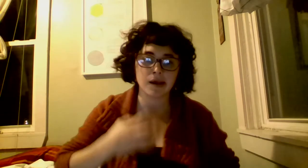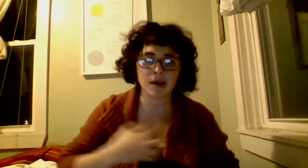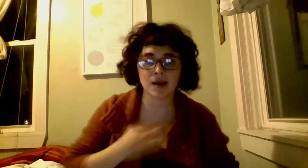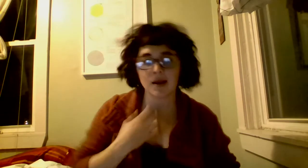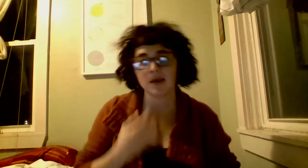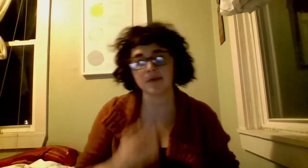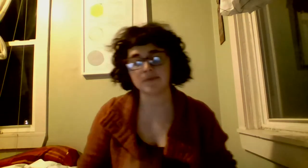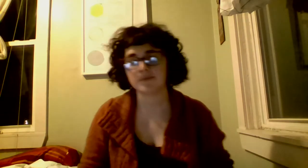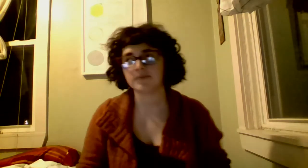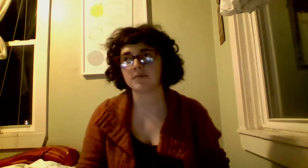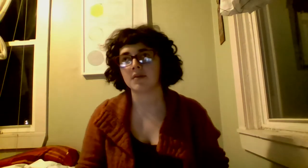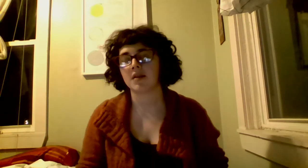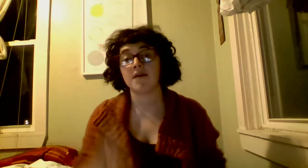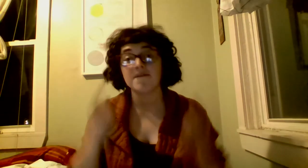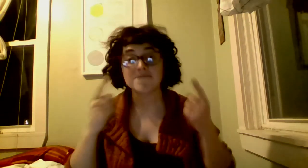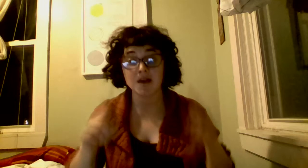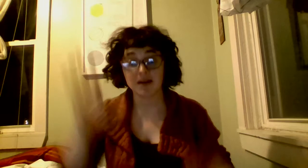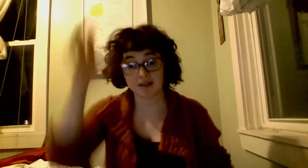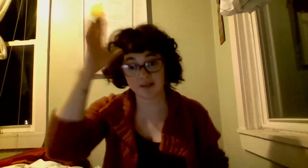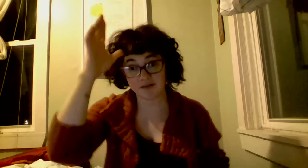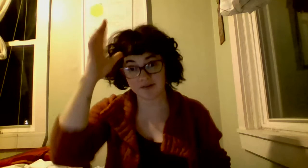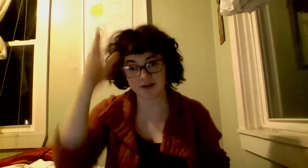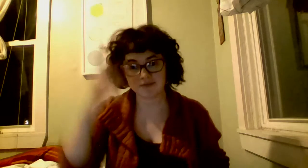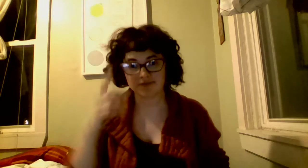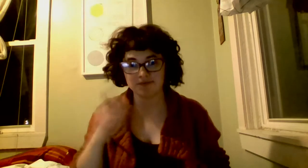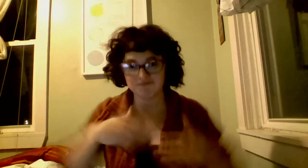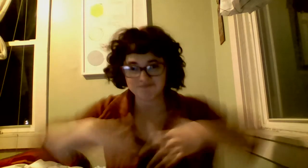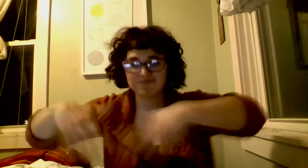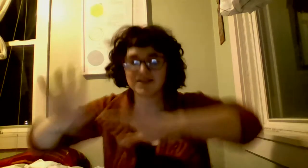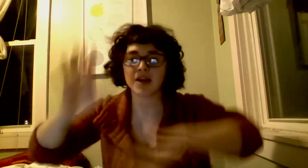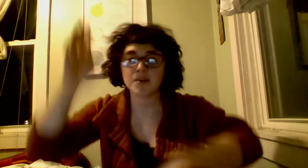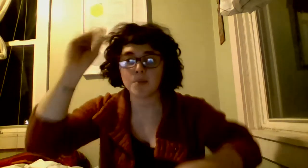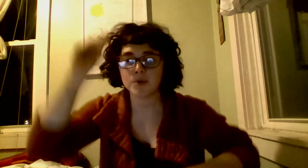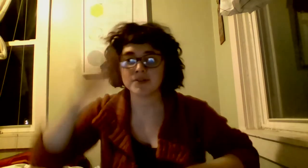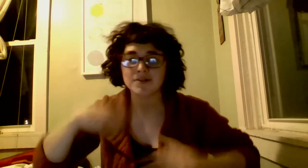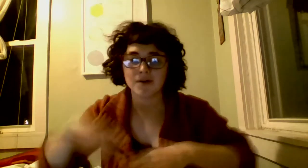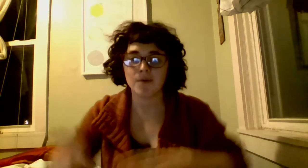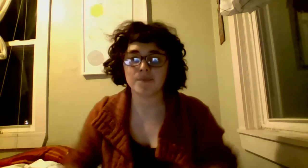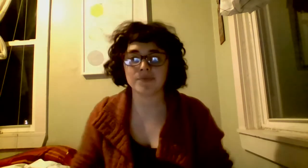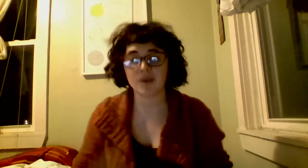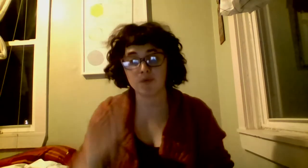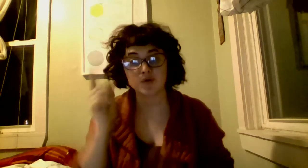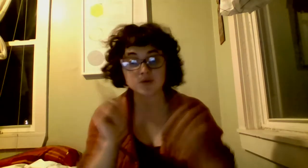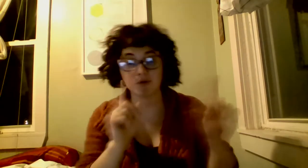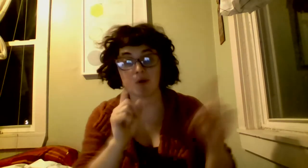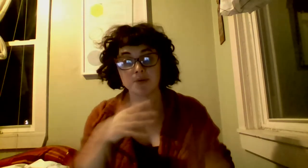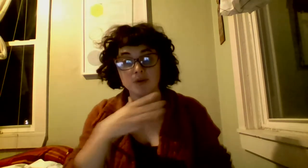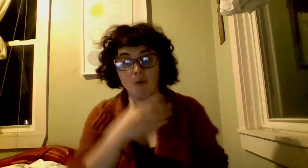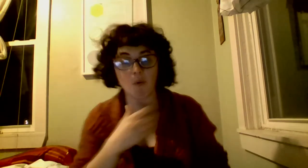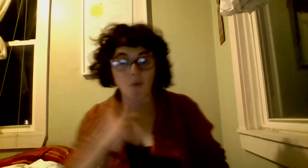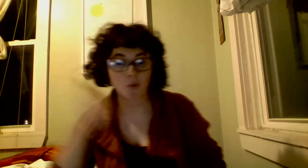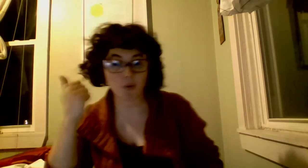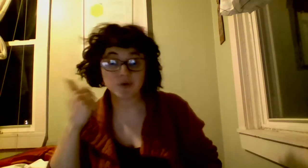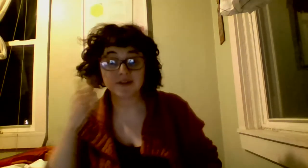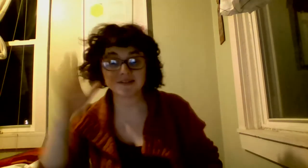finally, he got him around to his way of thinking. So the first one to go out was the oldest. He was a very cool kid, definitely